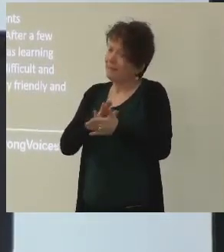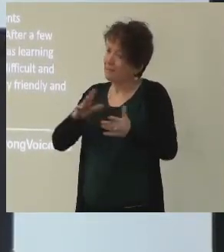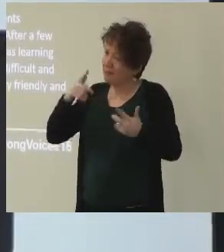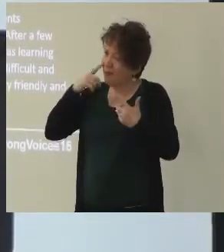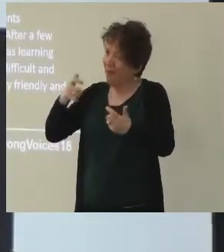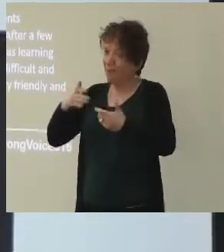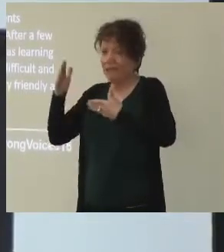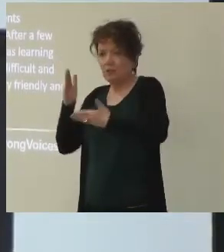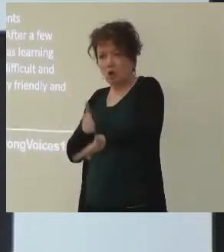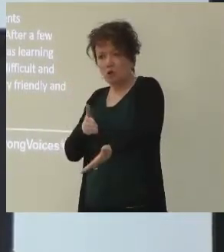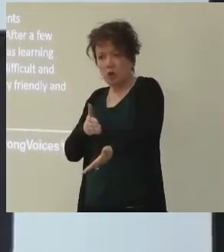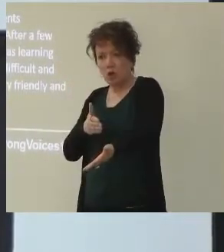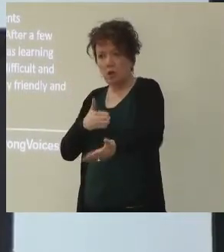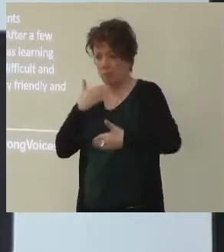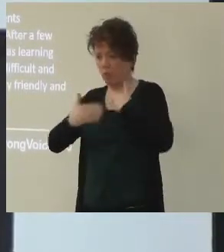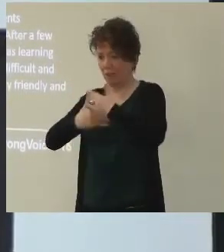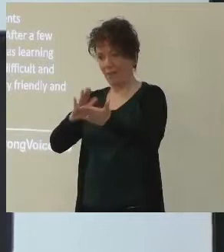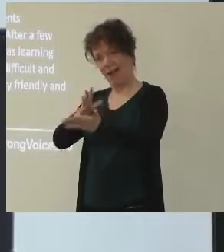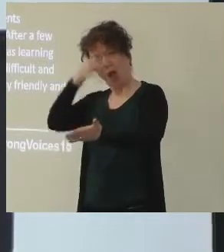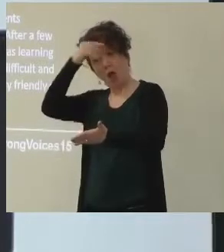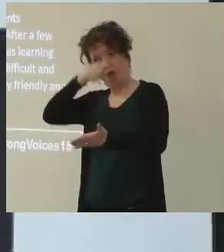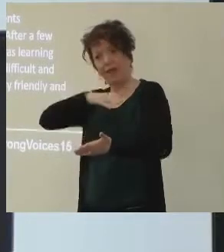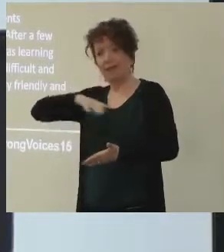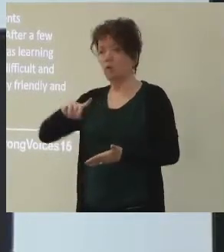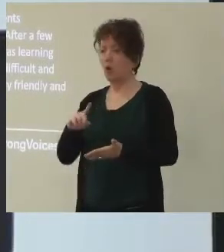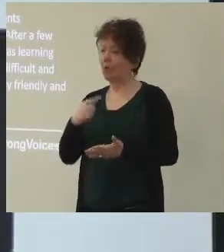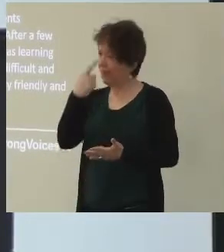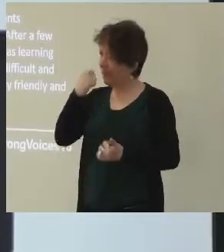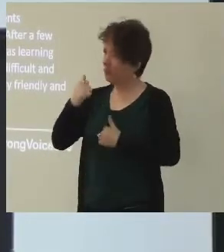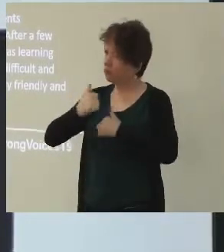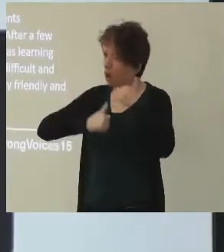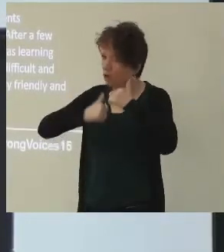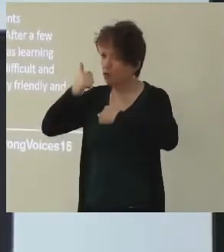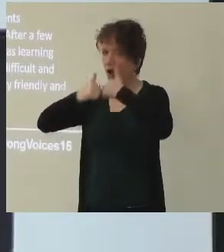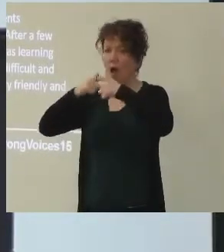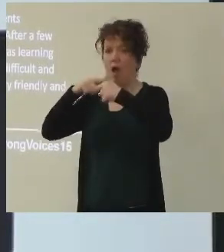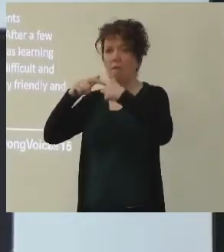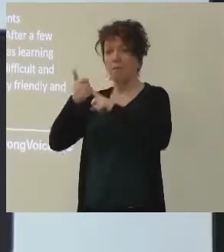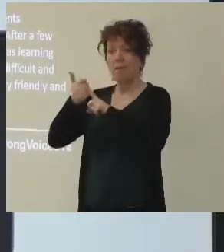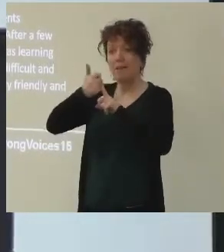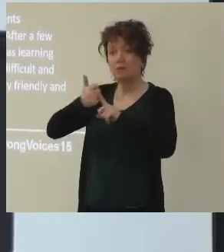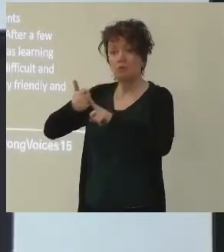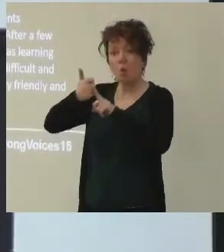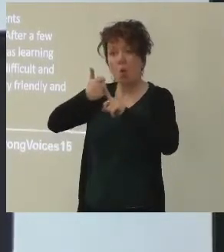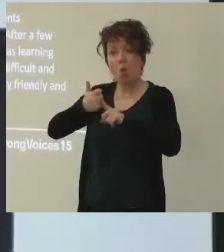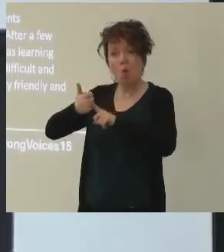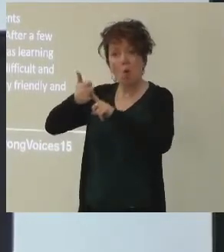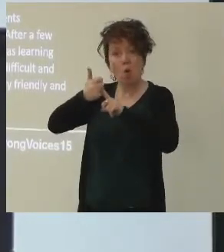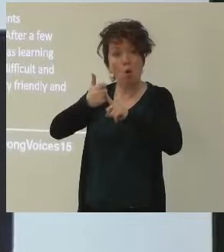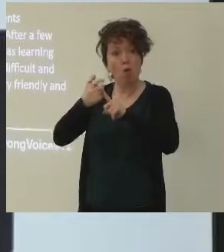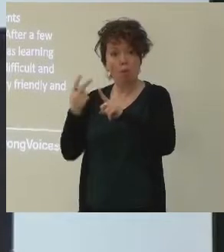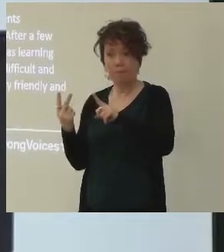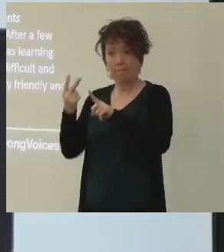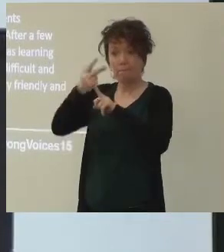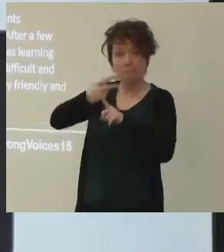of that induction process. Think about structure mentoring? Is there a